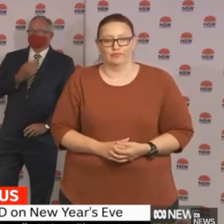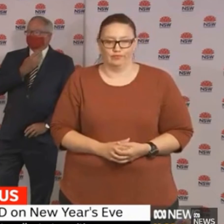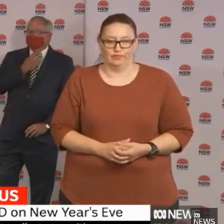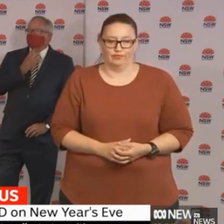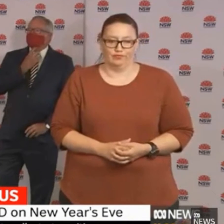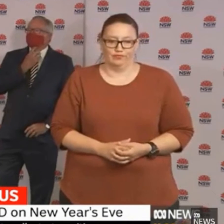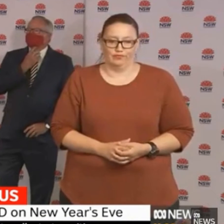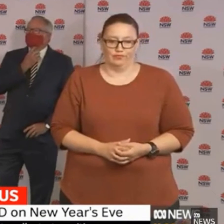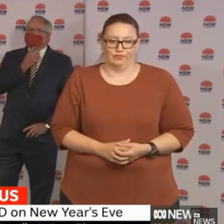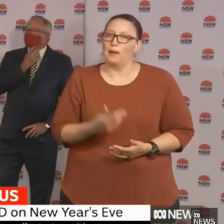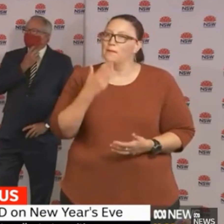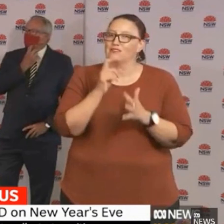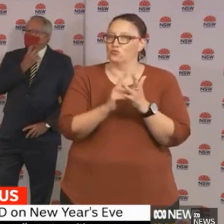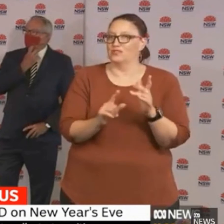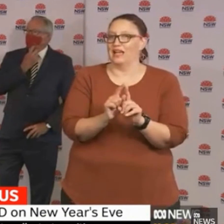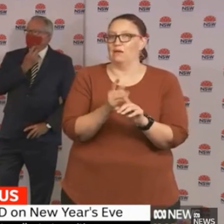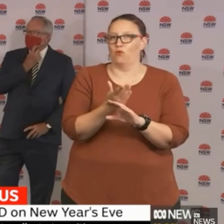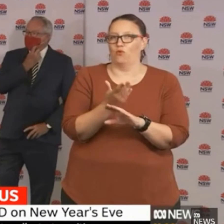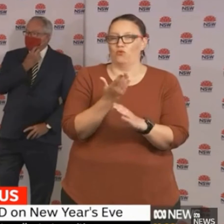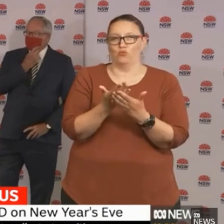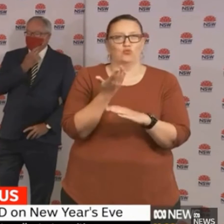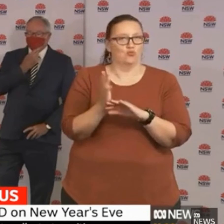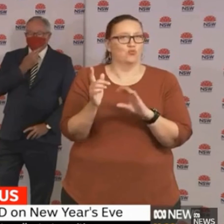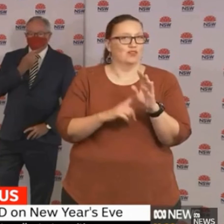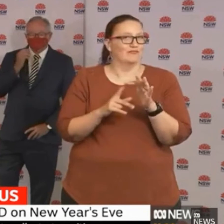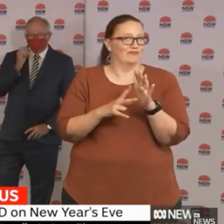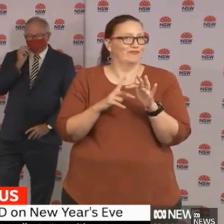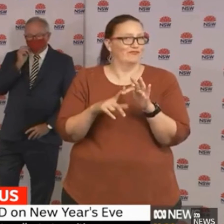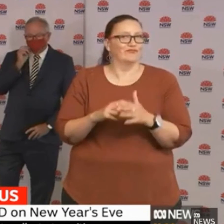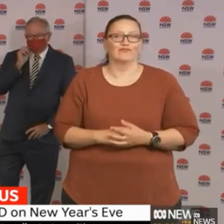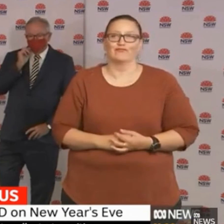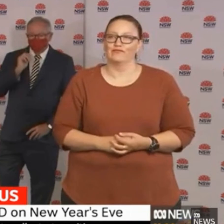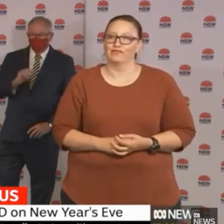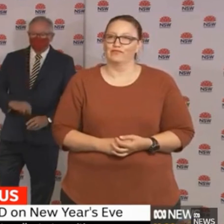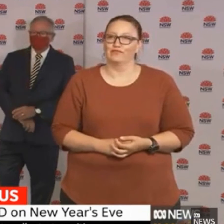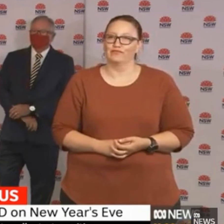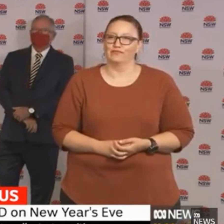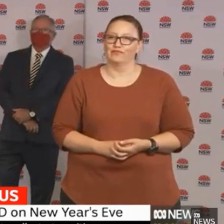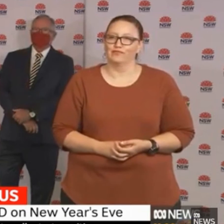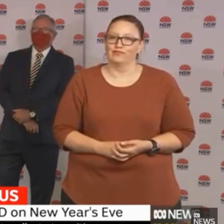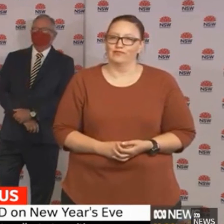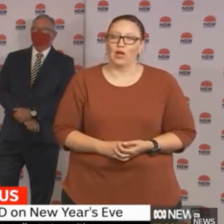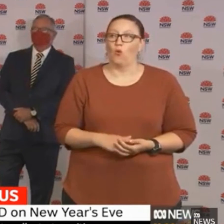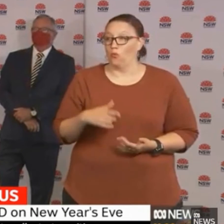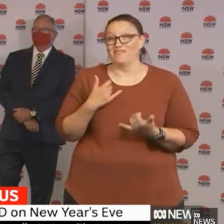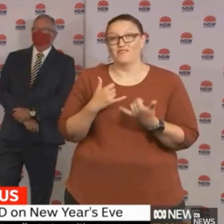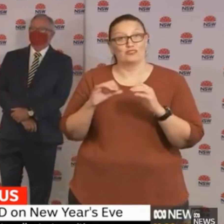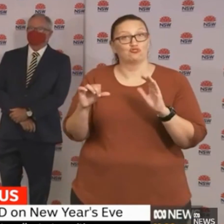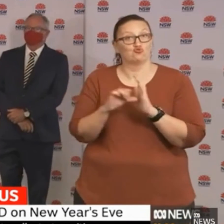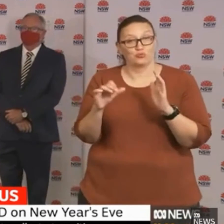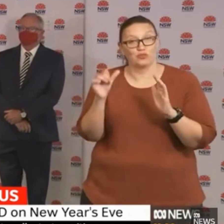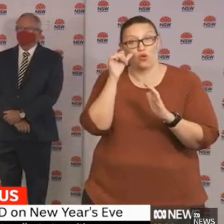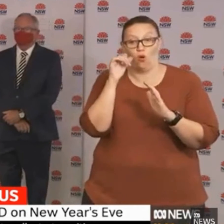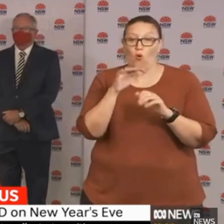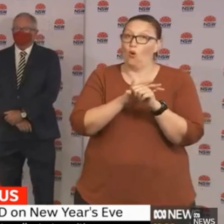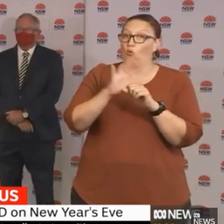sense on New Year's Eve. Now, we have been very strict with the CBD. We've been very clear on what we'll be allowing local councils to do, but at the end